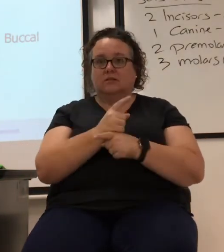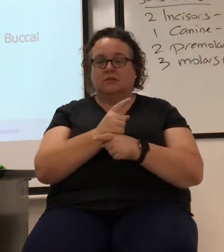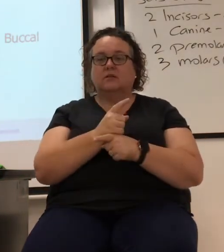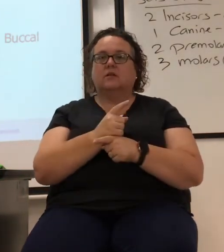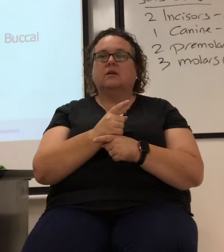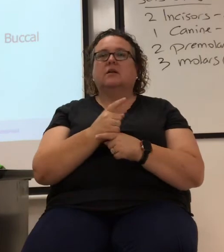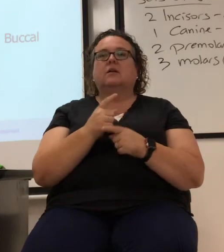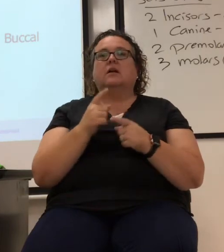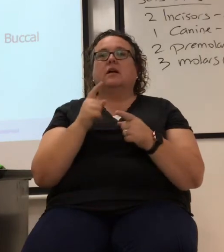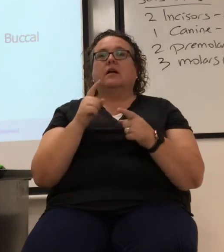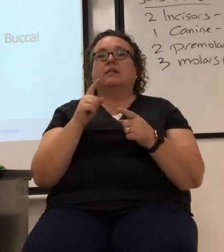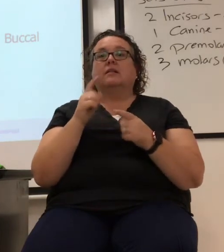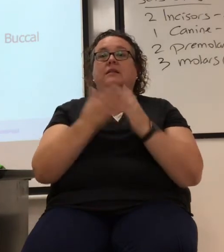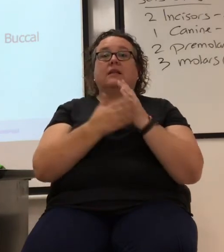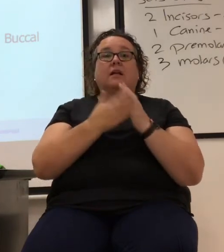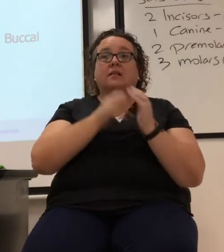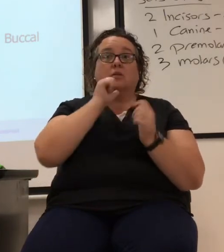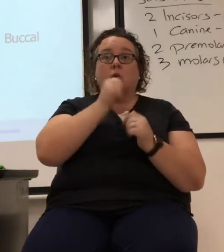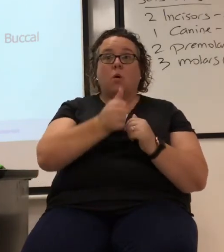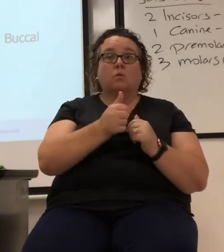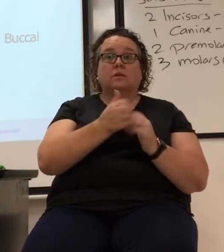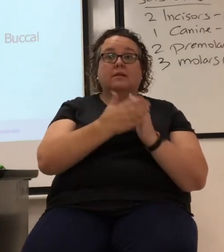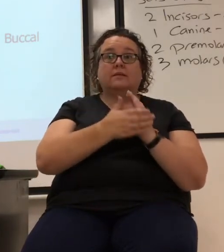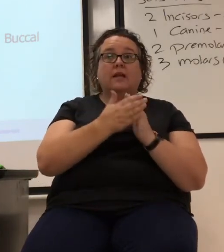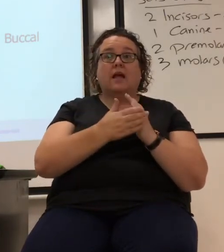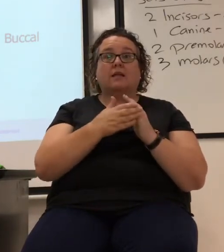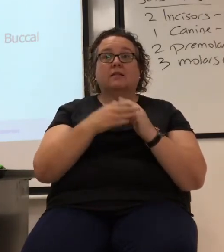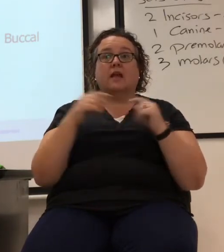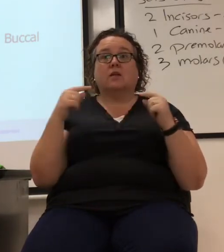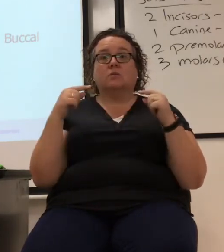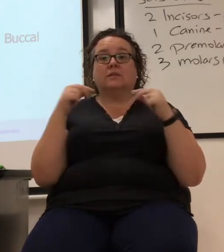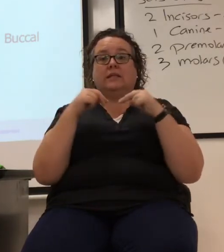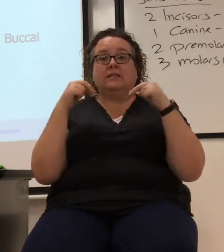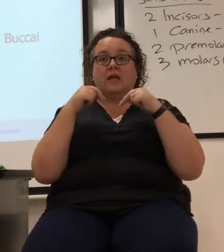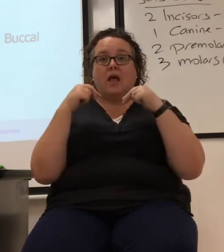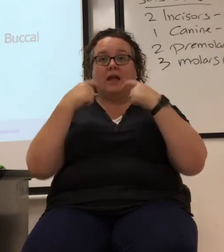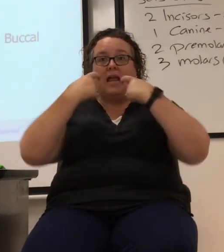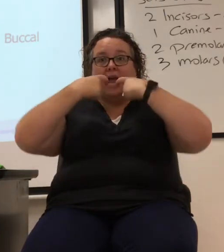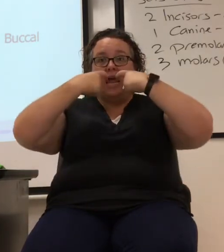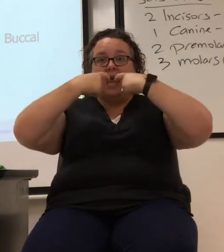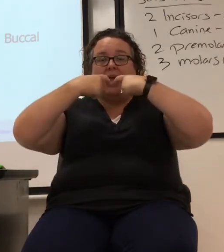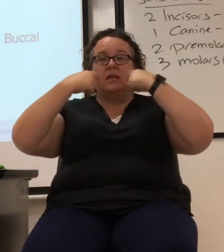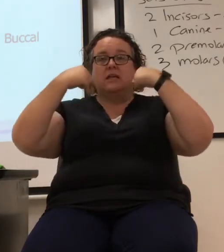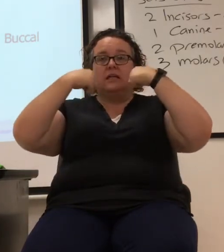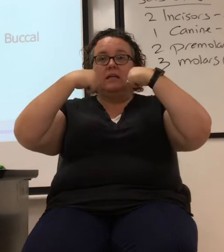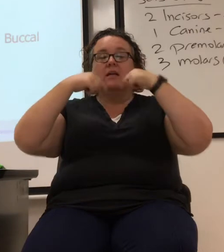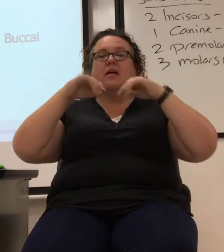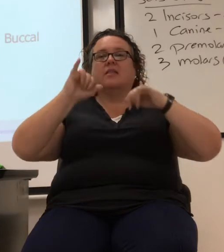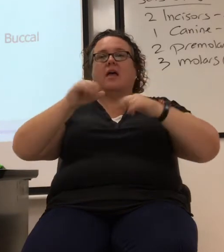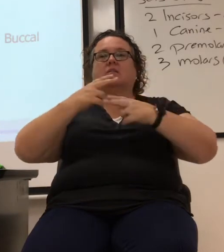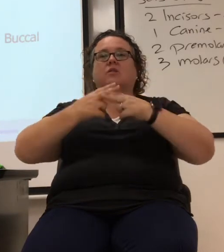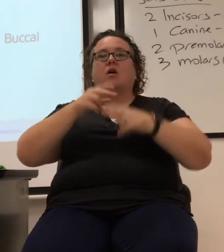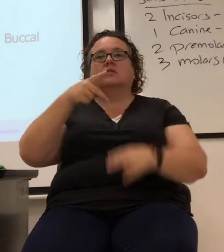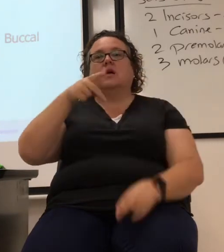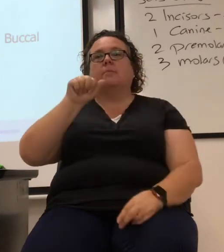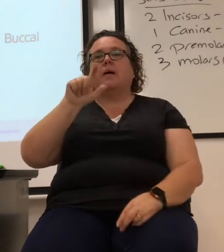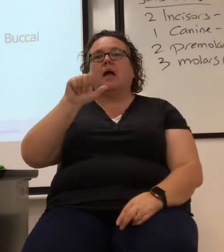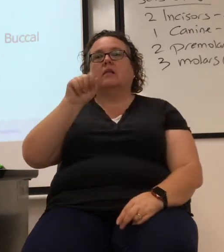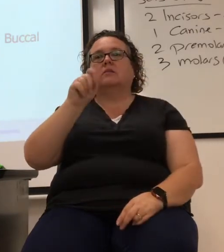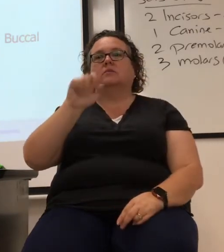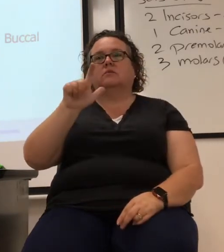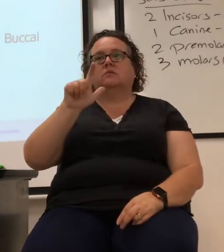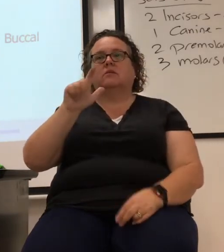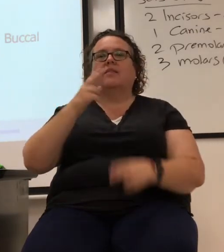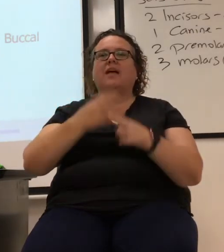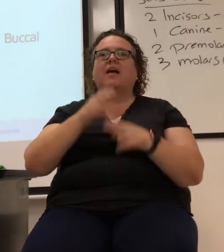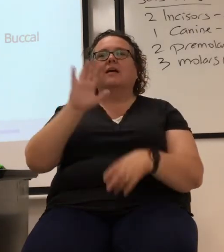But the sides that don't, the side that faces the inside part of your mouth is called the palatal part. That's where your palate